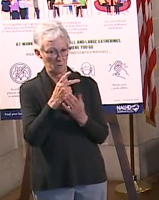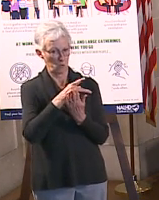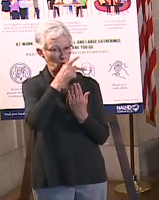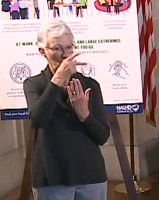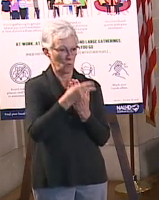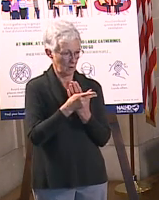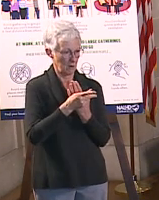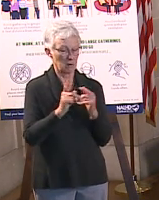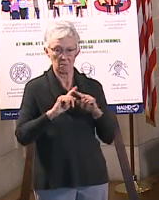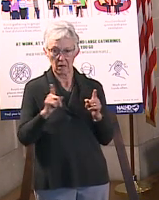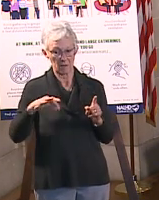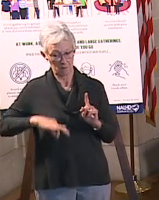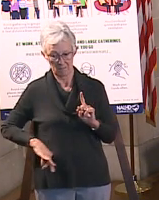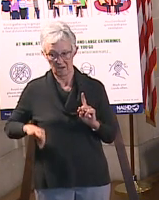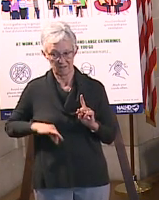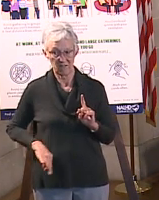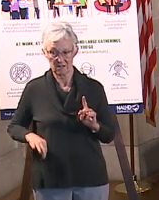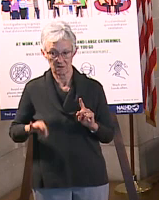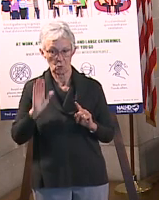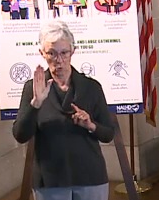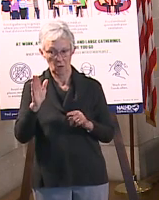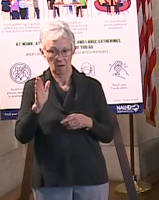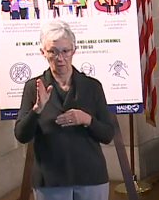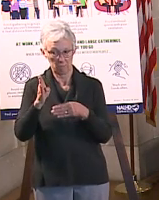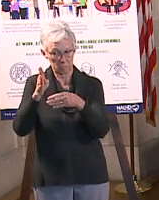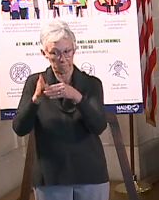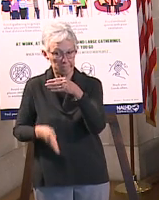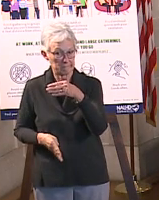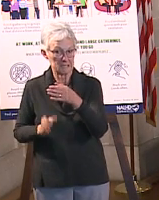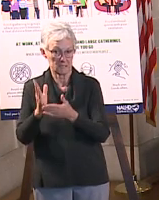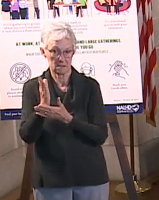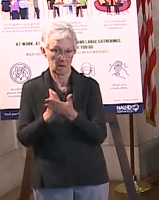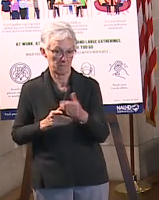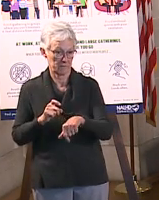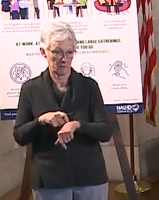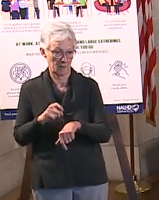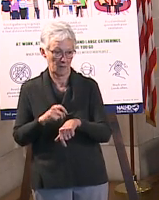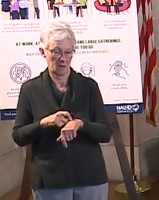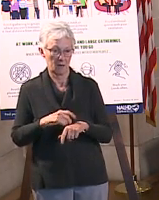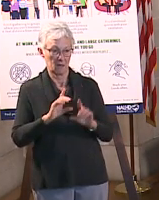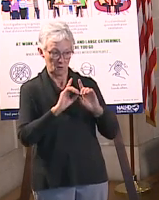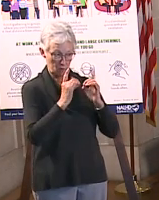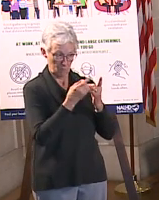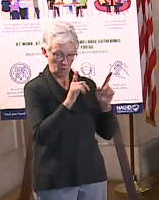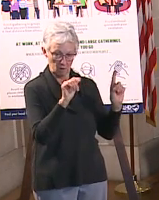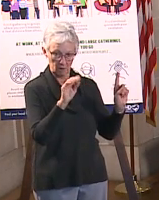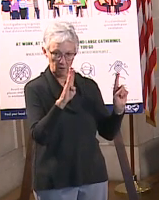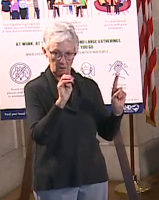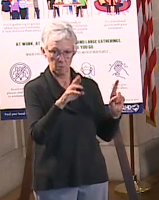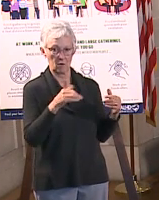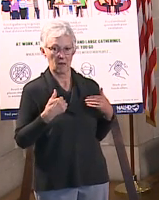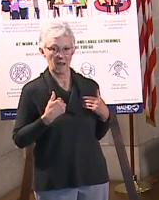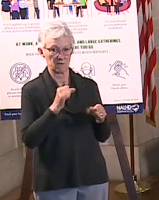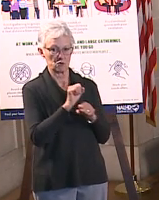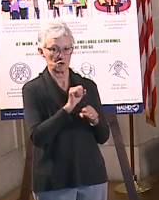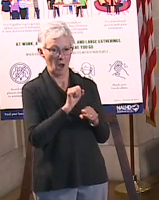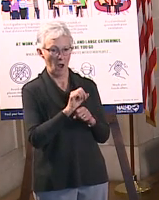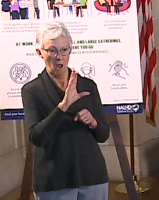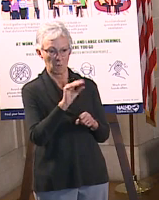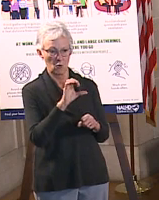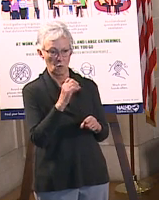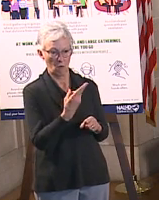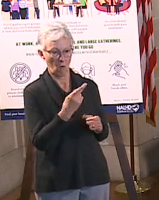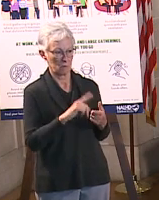do expire after a certain amount of time. So we've got job coaches at the Department of Labor that can help you with creating a